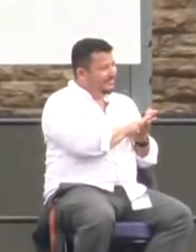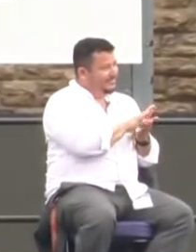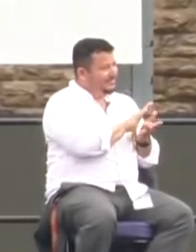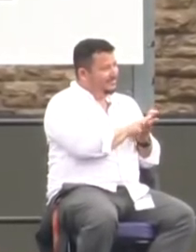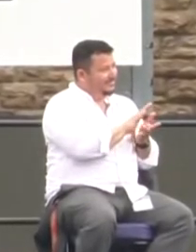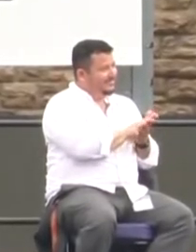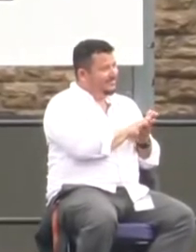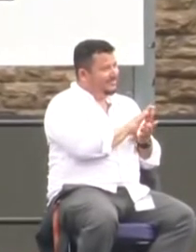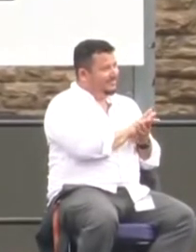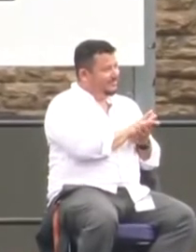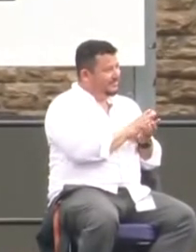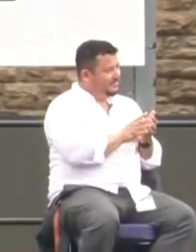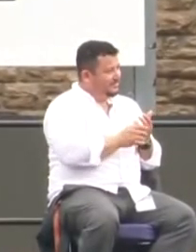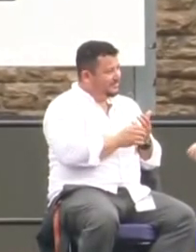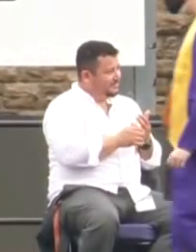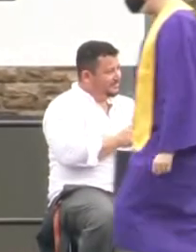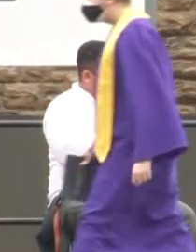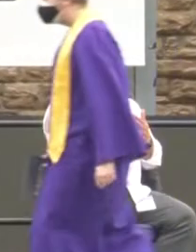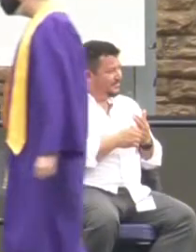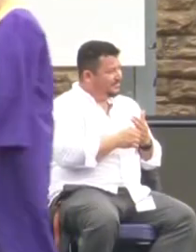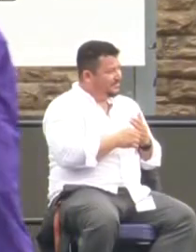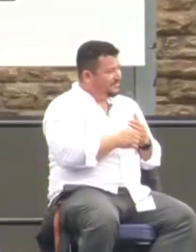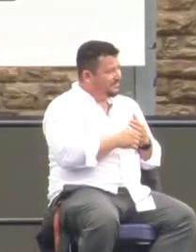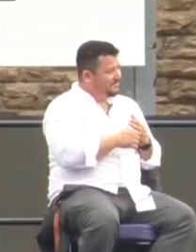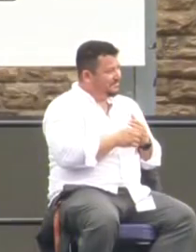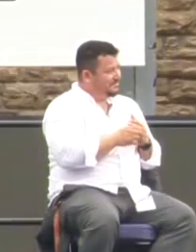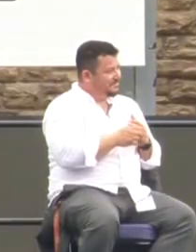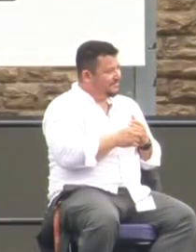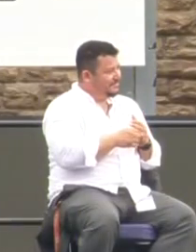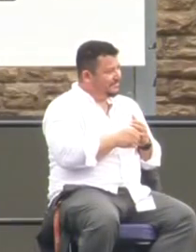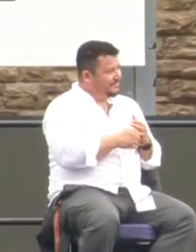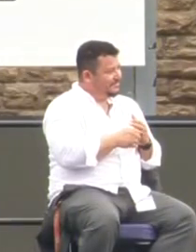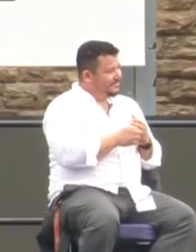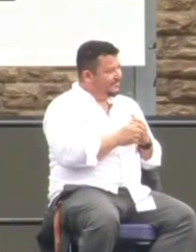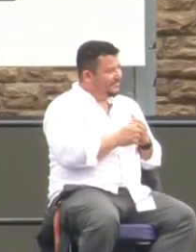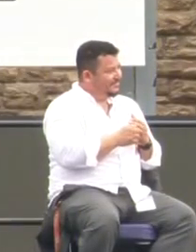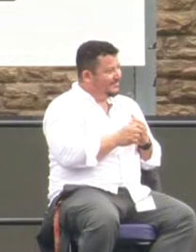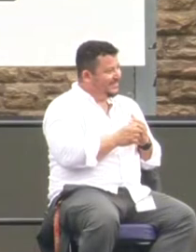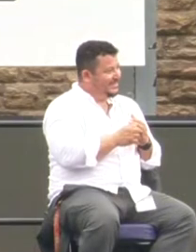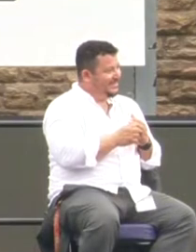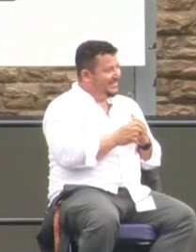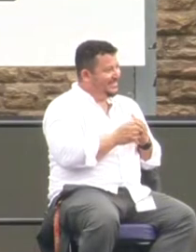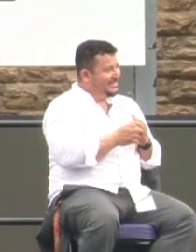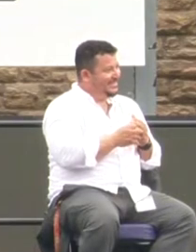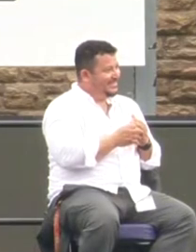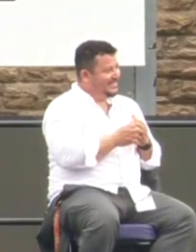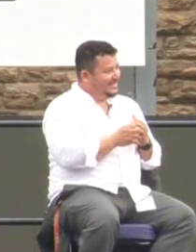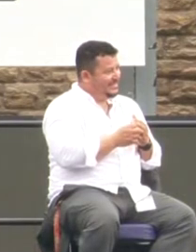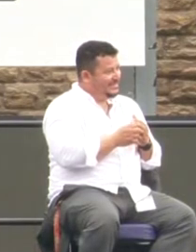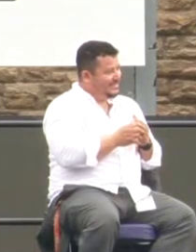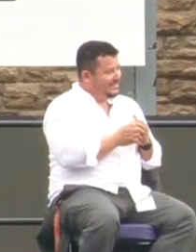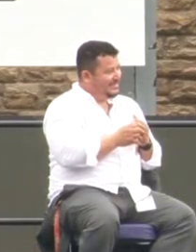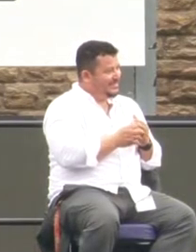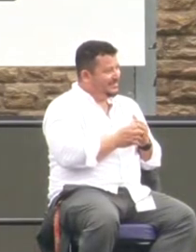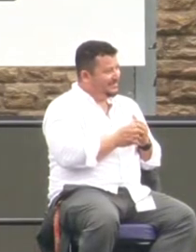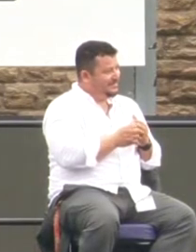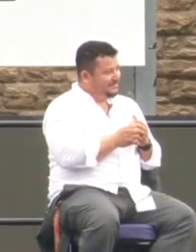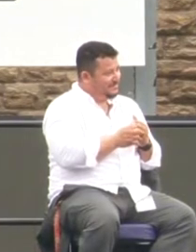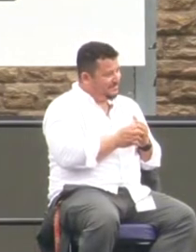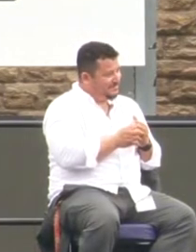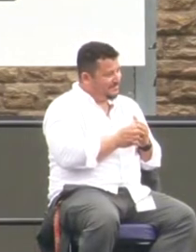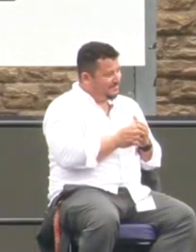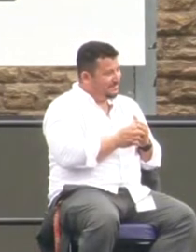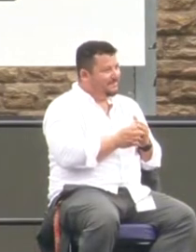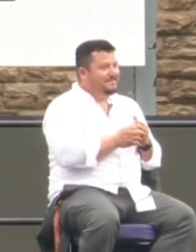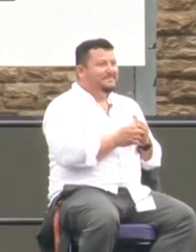Brianna Jones. Jal Yasin